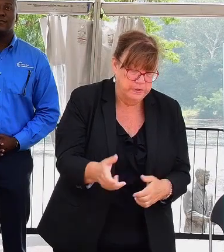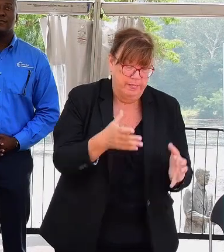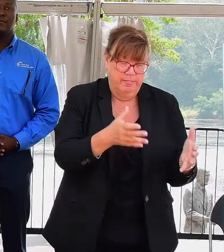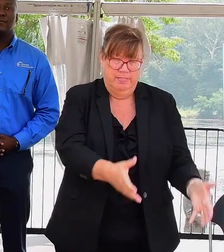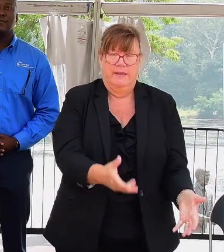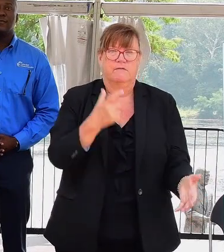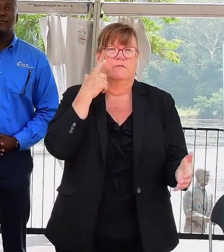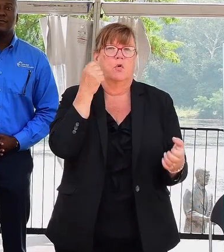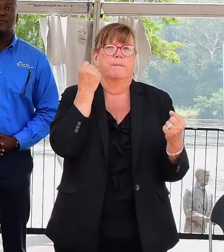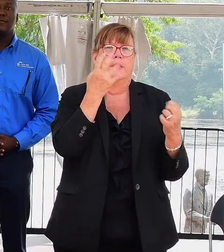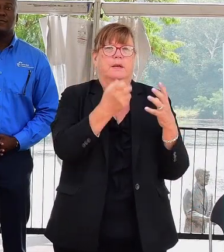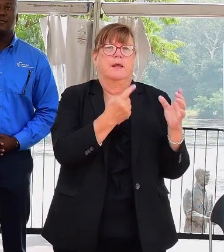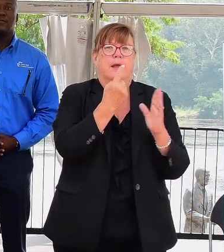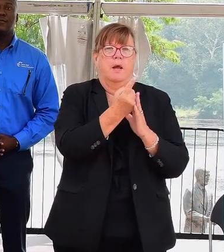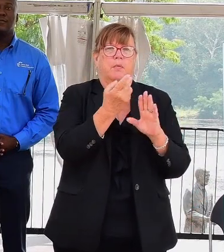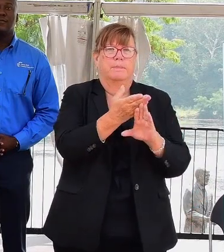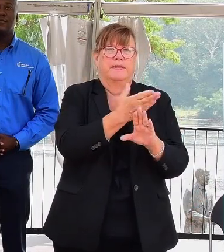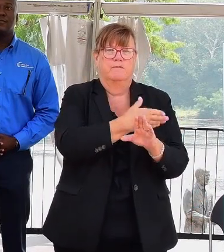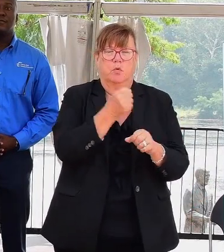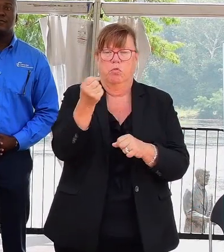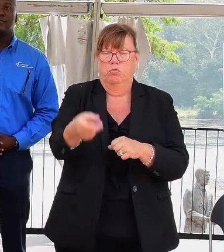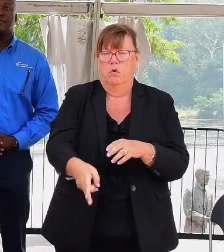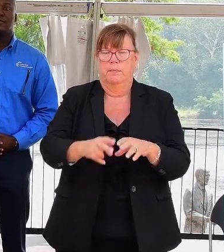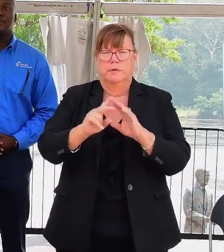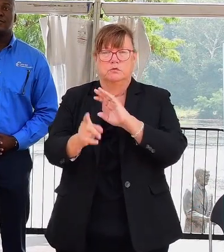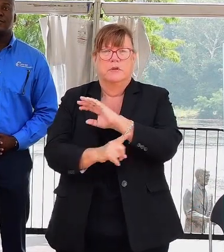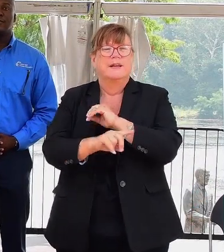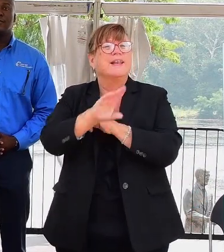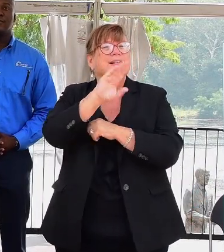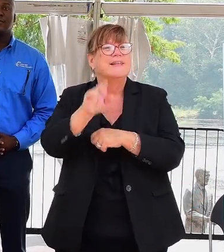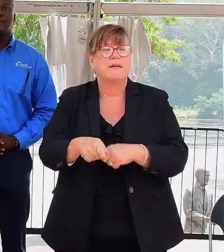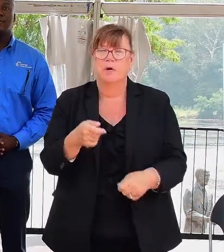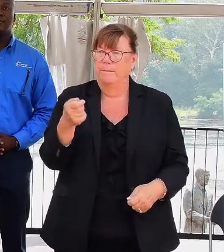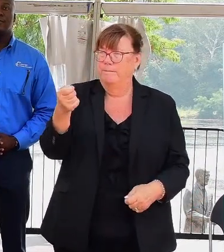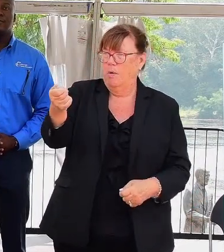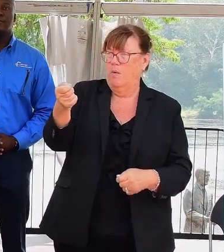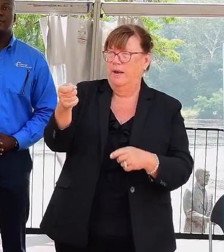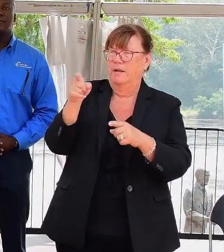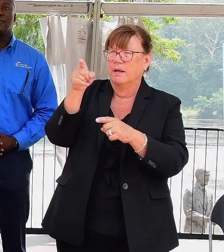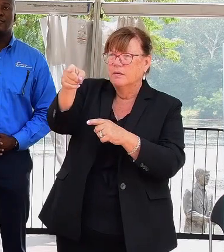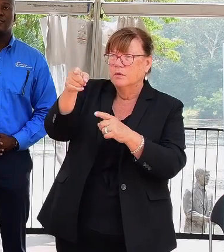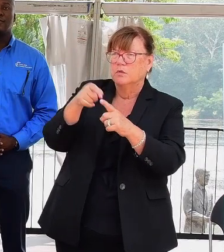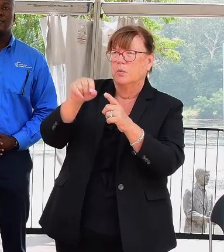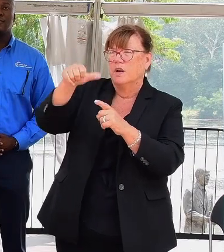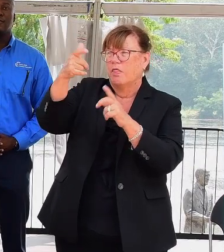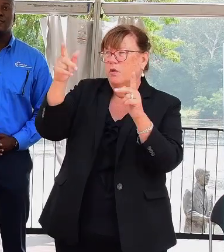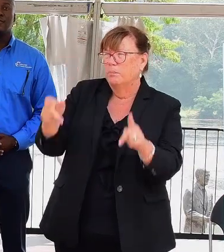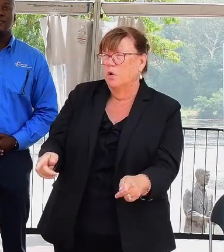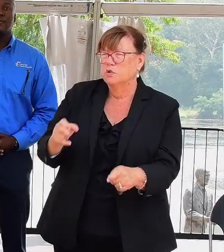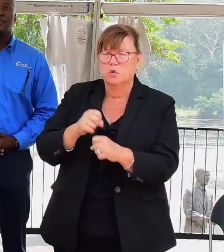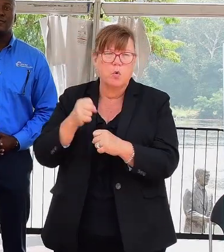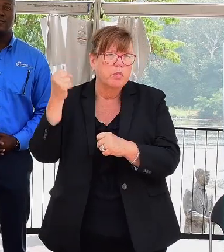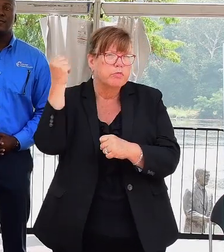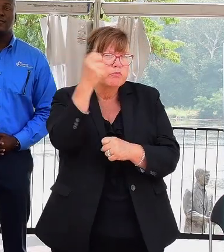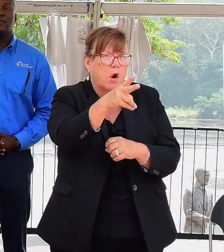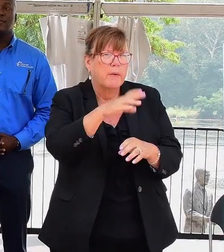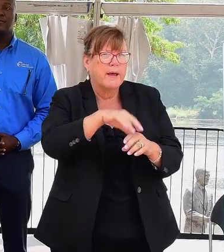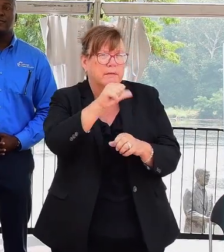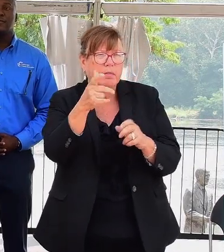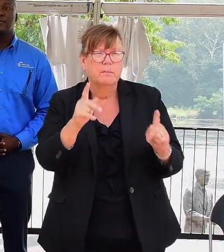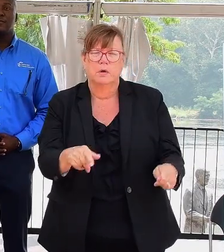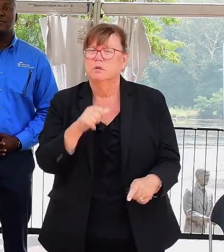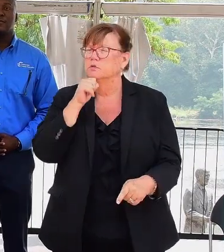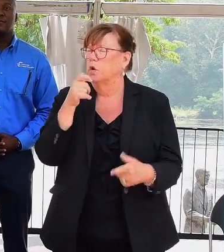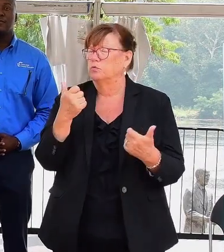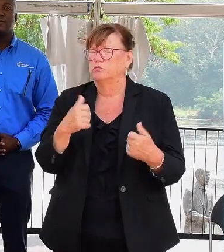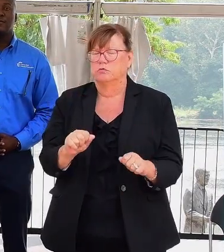hours before properly disposing of them. Never point or throw fireworks at another person. Never try to relight